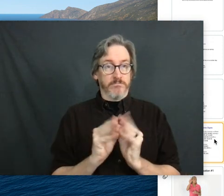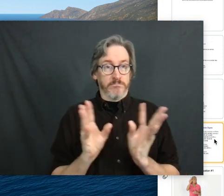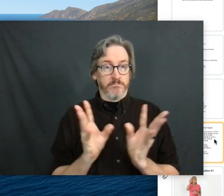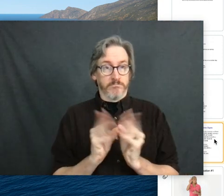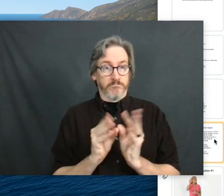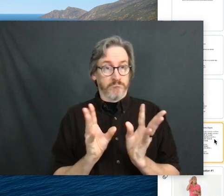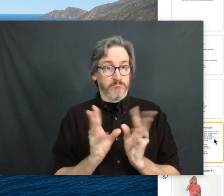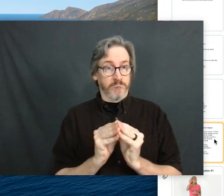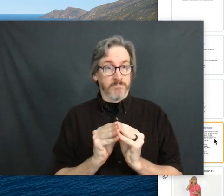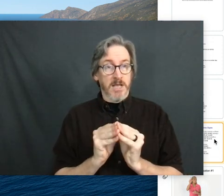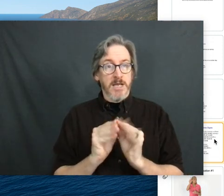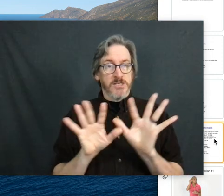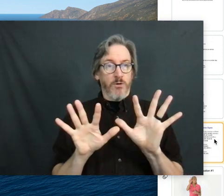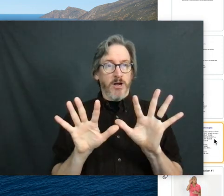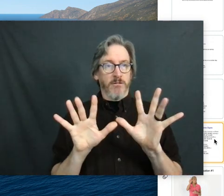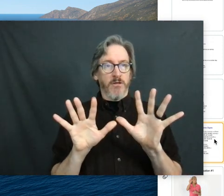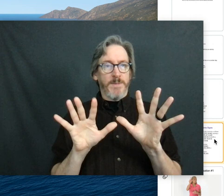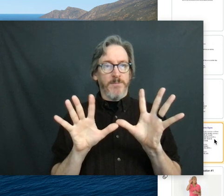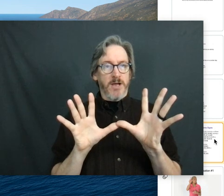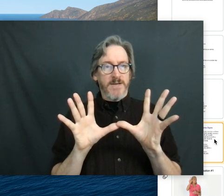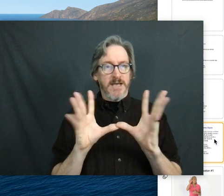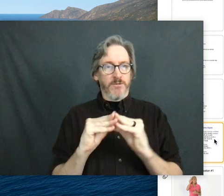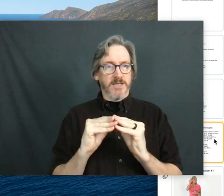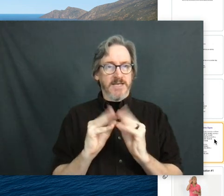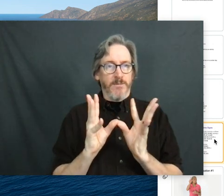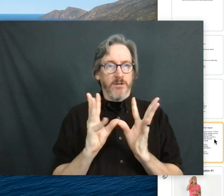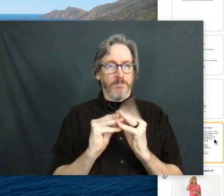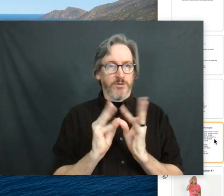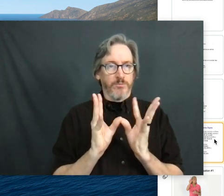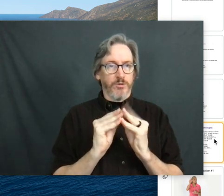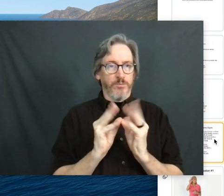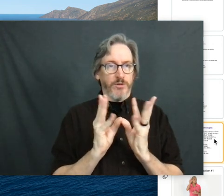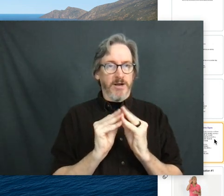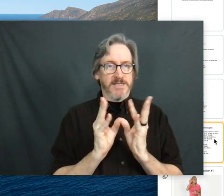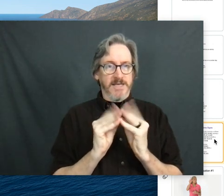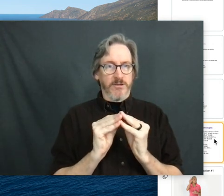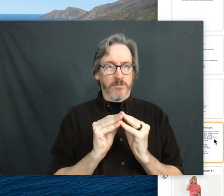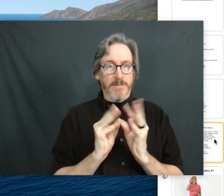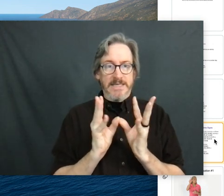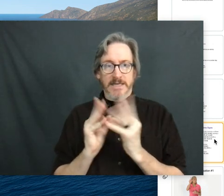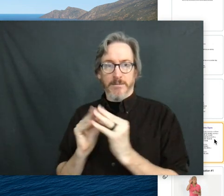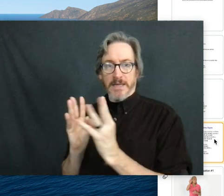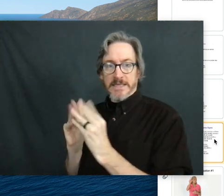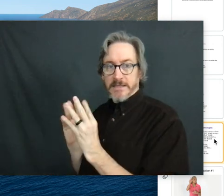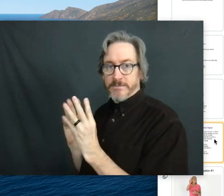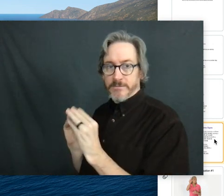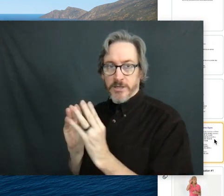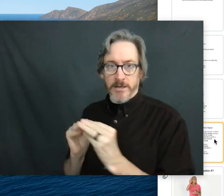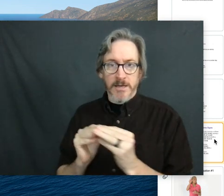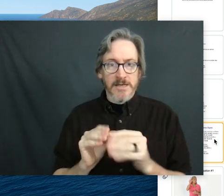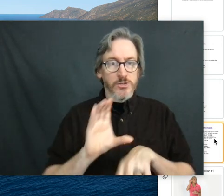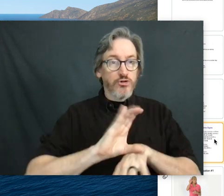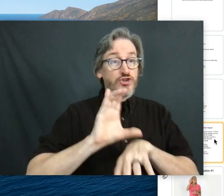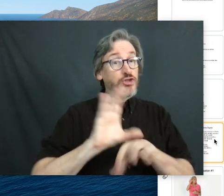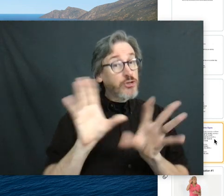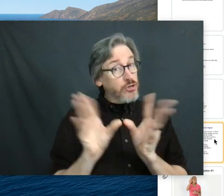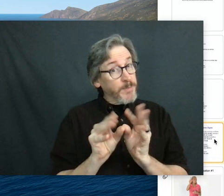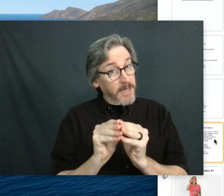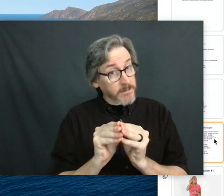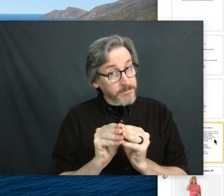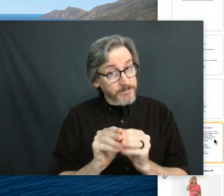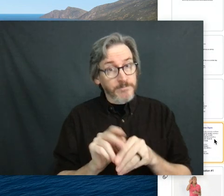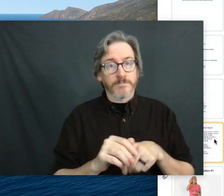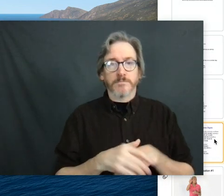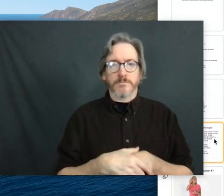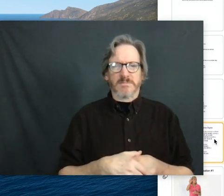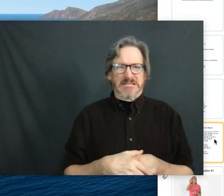Meeting. So I'll hear all the people coming together at the table, putting their heads together. Meeting. Okay. So church